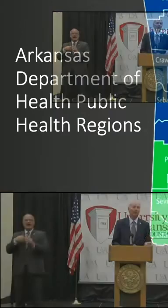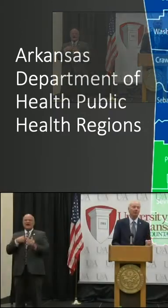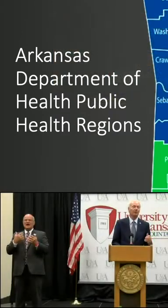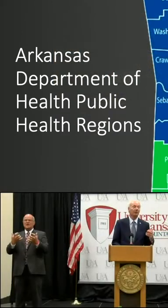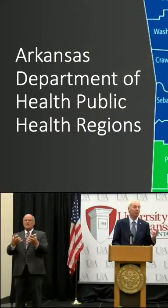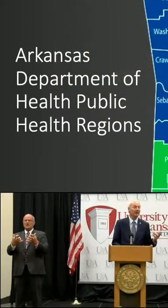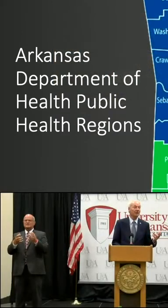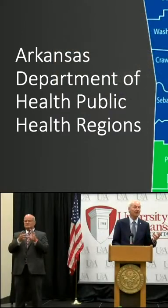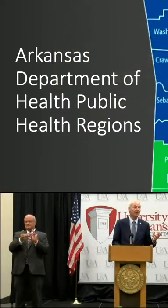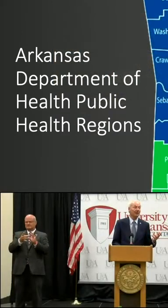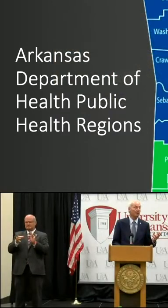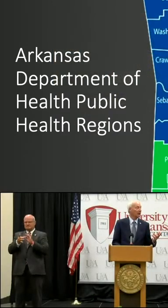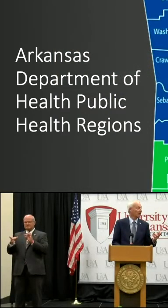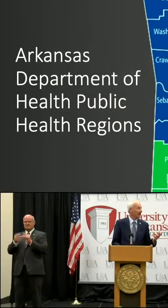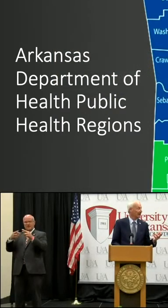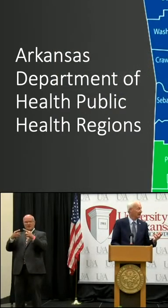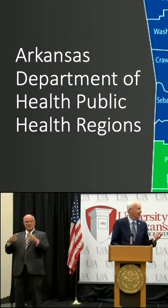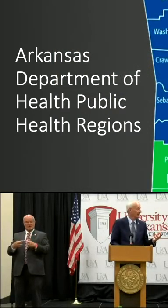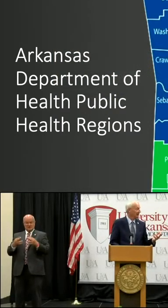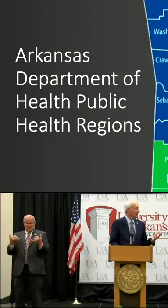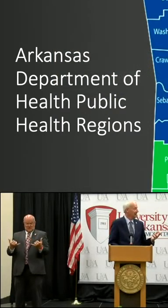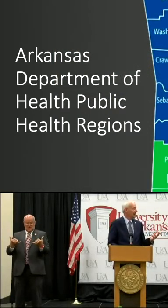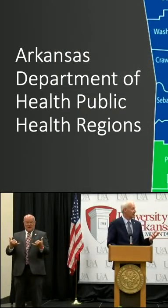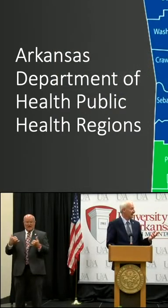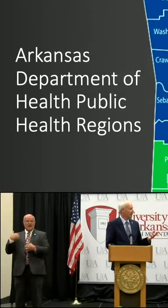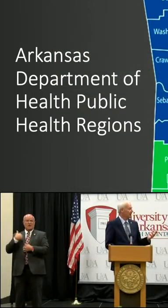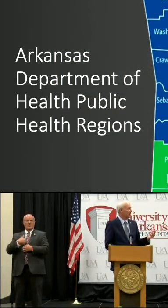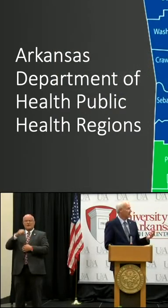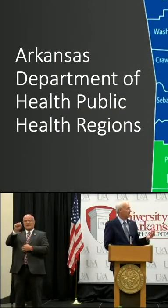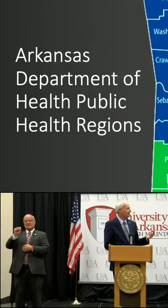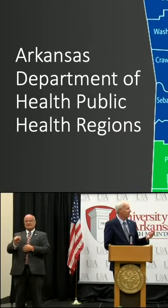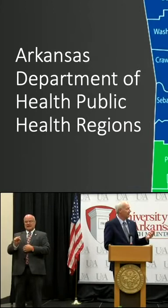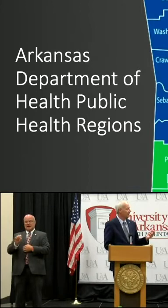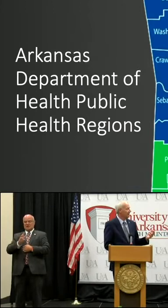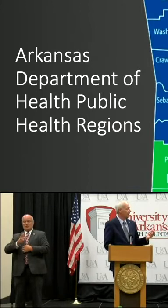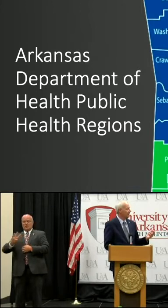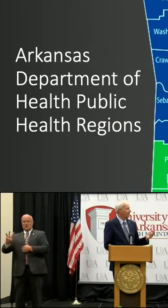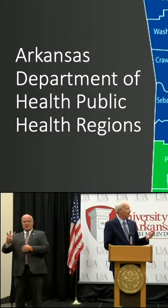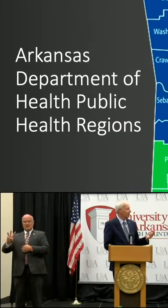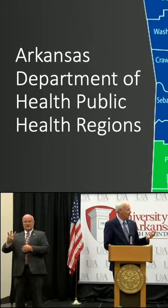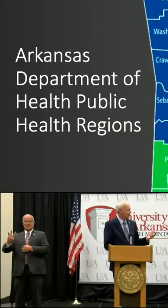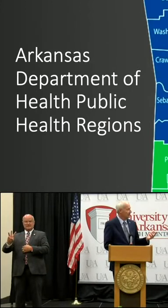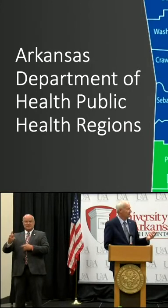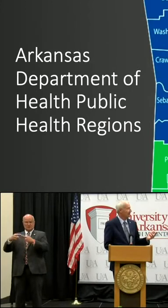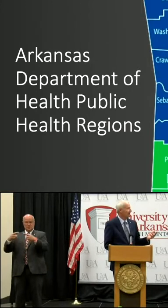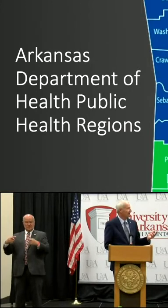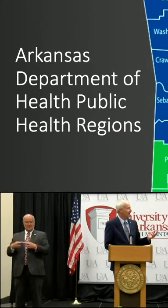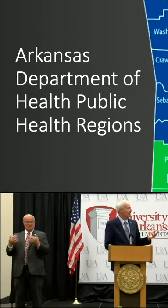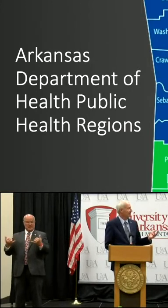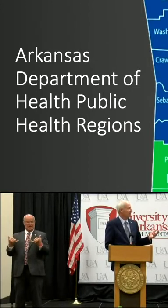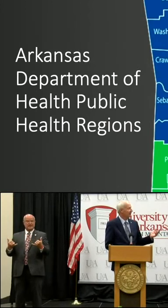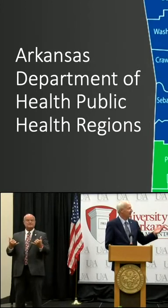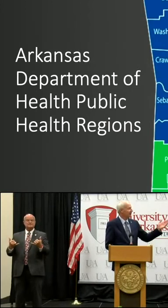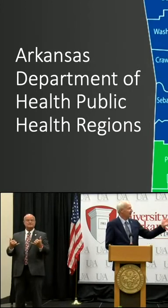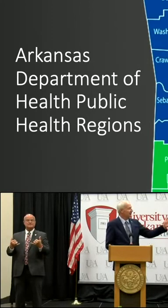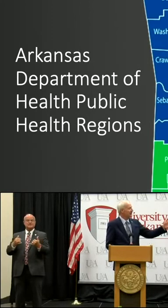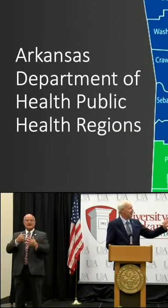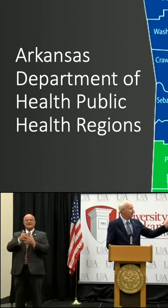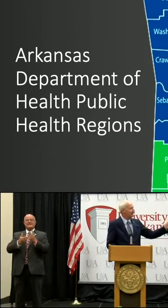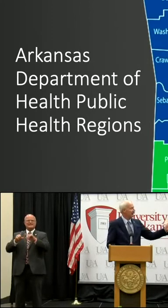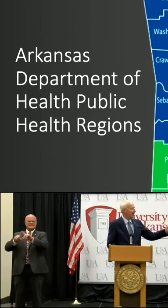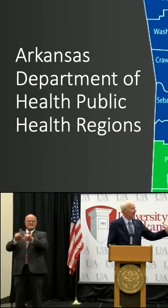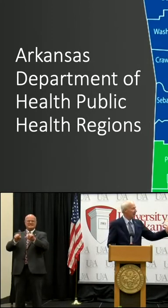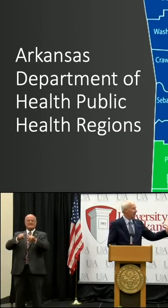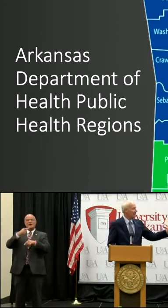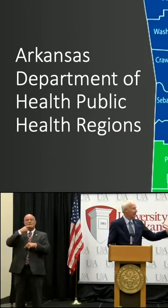want to go through the regions, and we are in the southwest region. And these are the